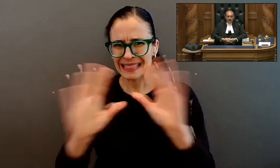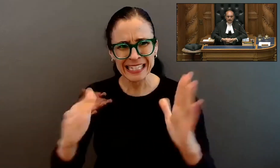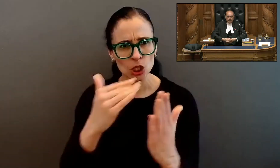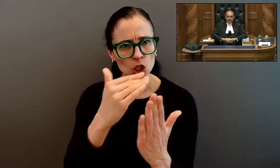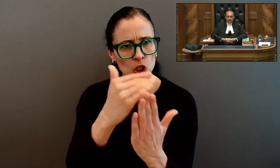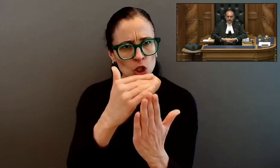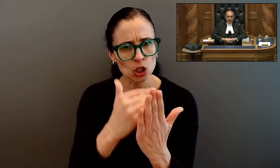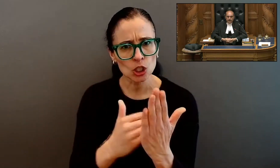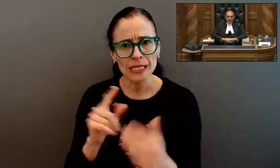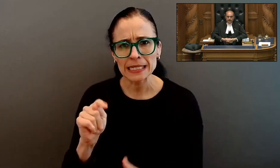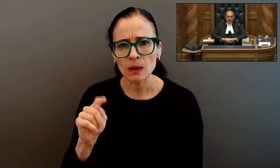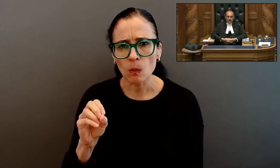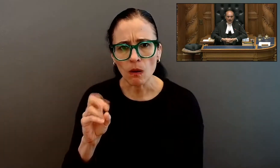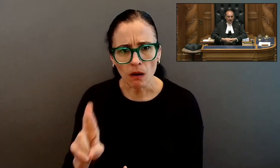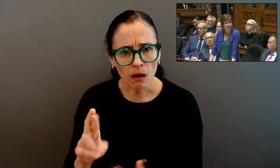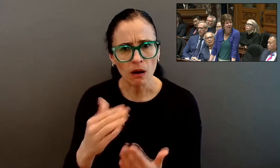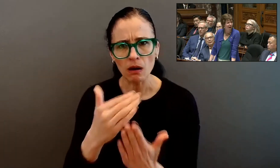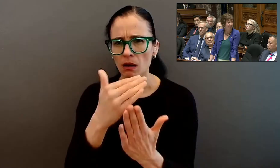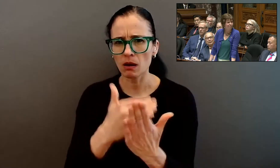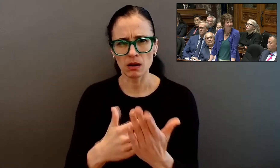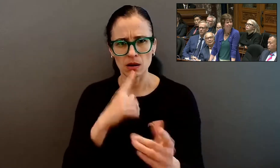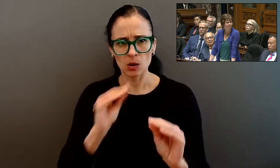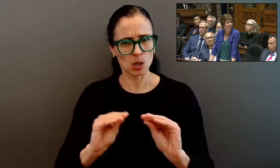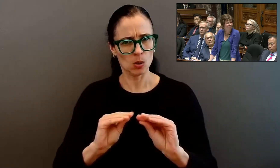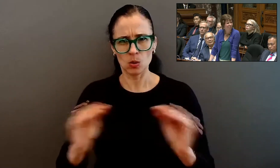Minister. Mr. Speaker.